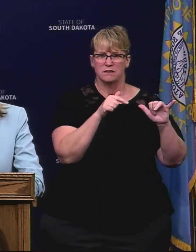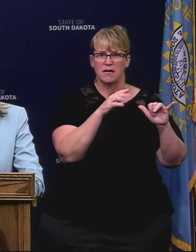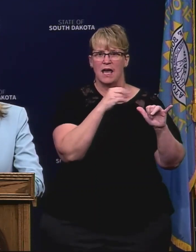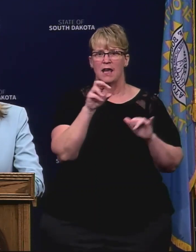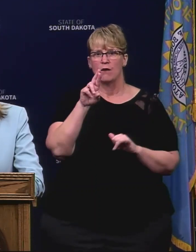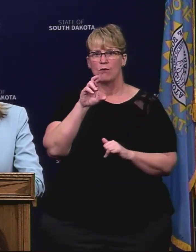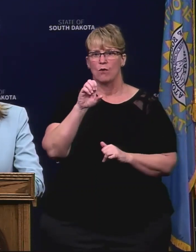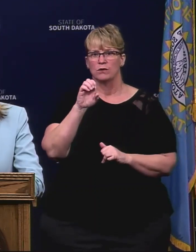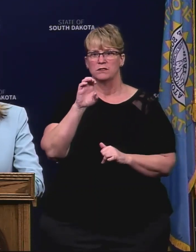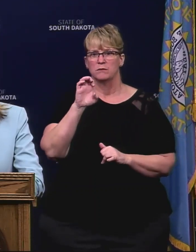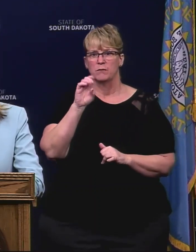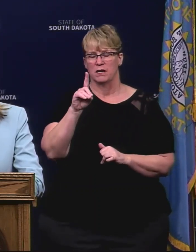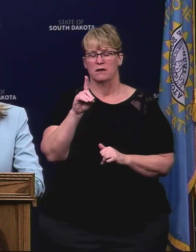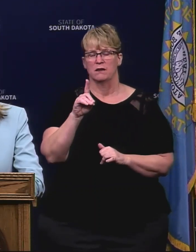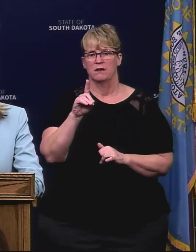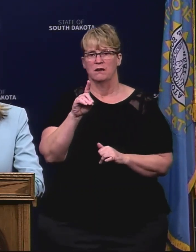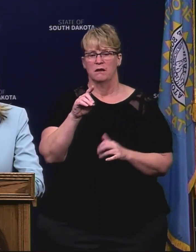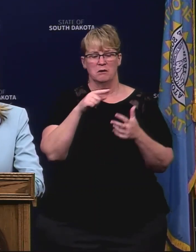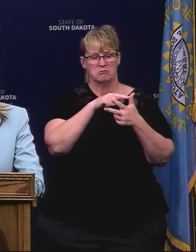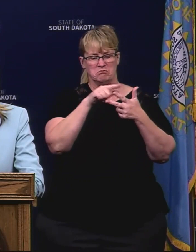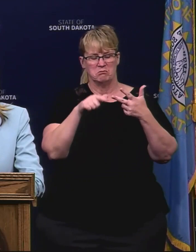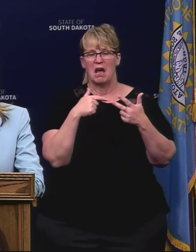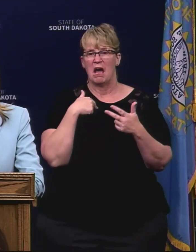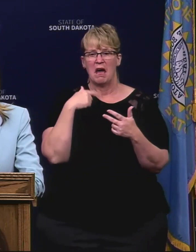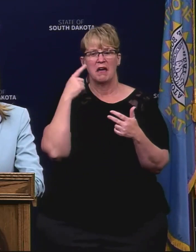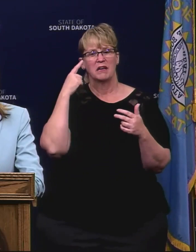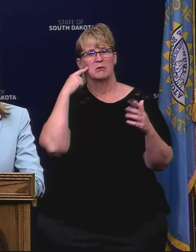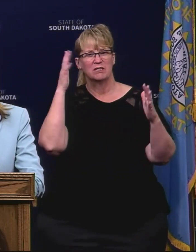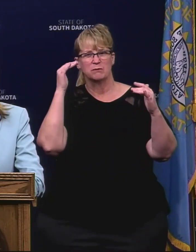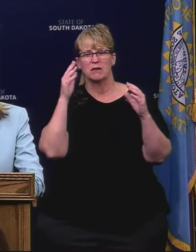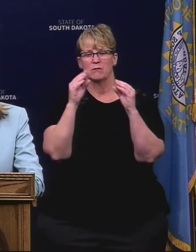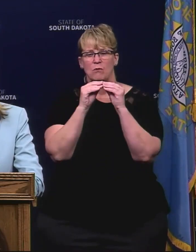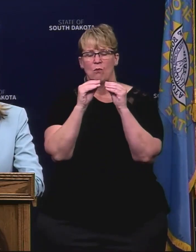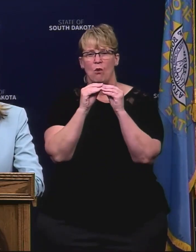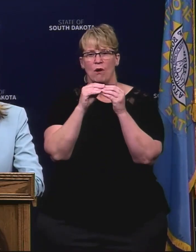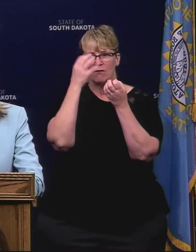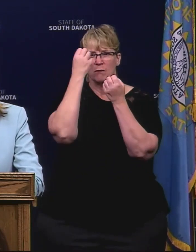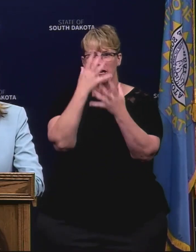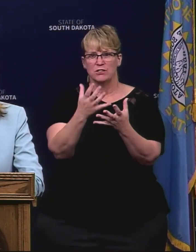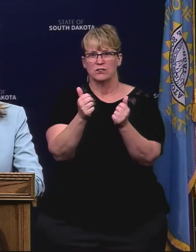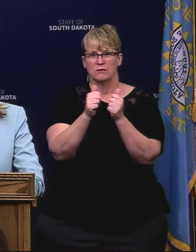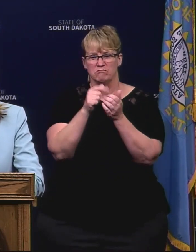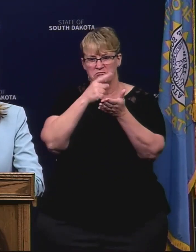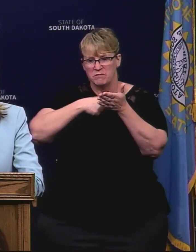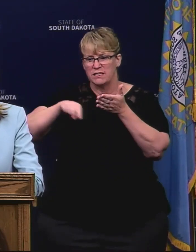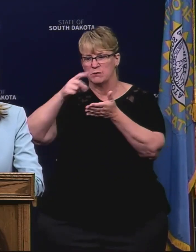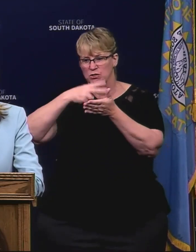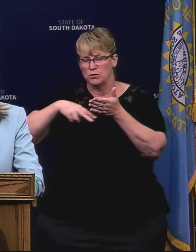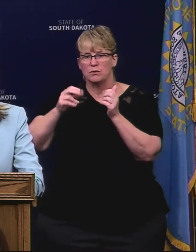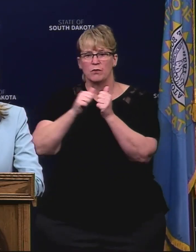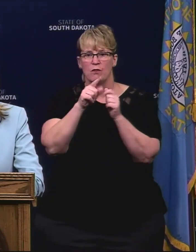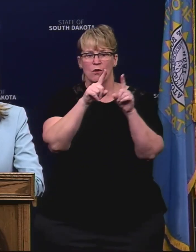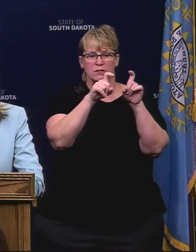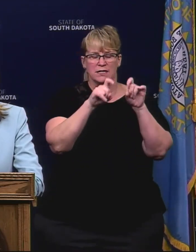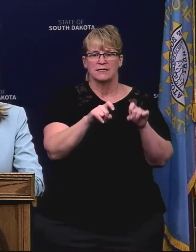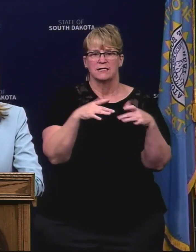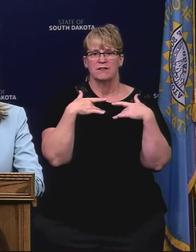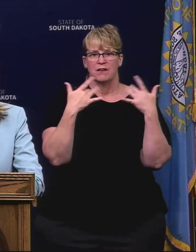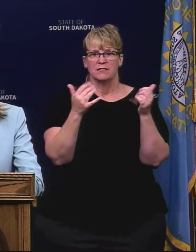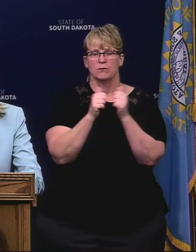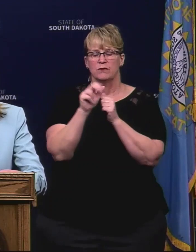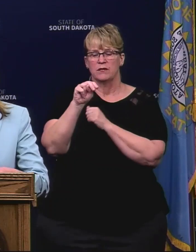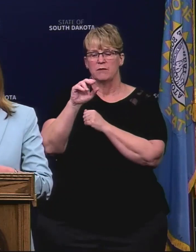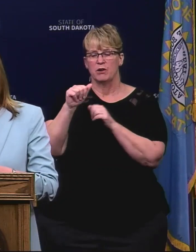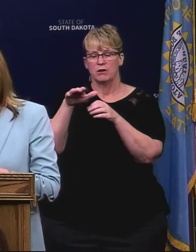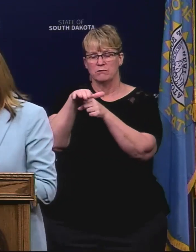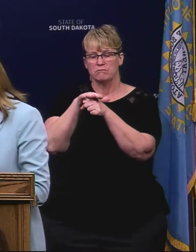as Rosebud. And so I expect that in the coming weeks we'll have more details around those kinds of testing events in many of our tribal